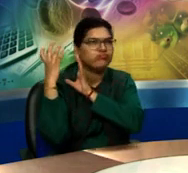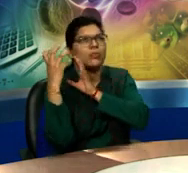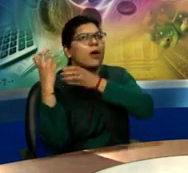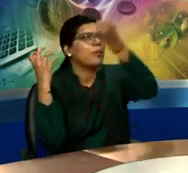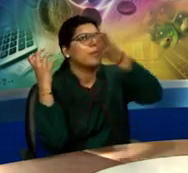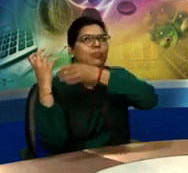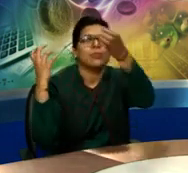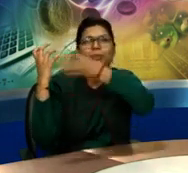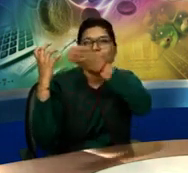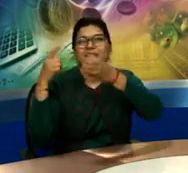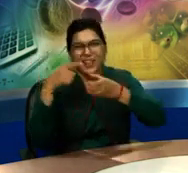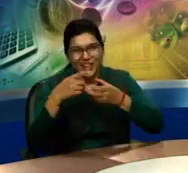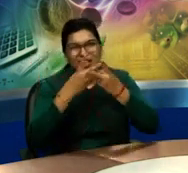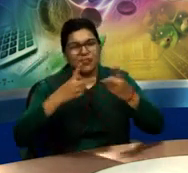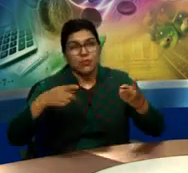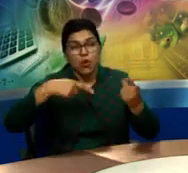a man selling drinking water on the roadside